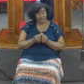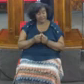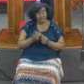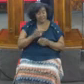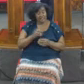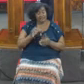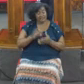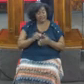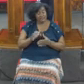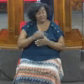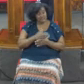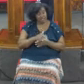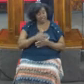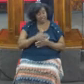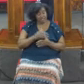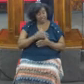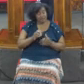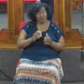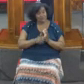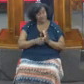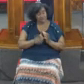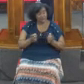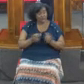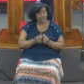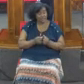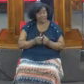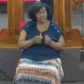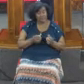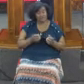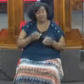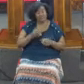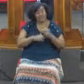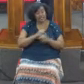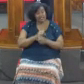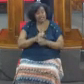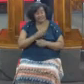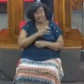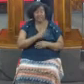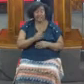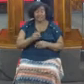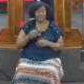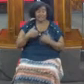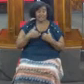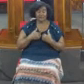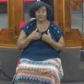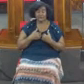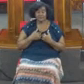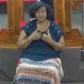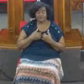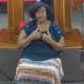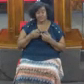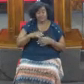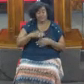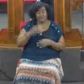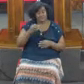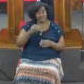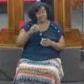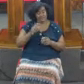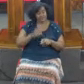that we share special moments with over the past few years, and that we have spent special moments